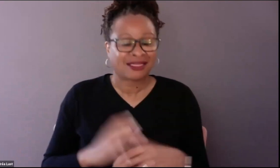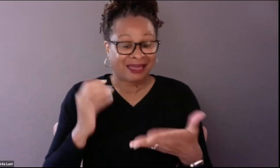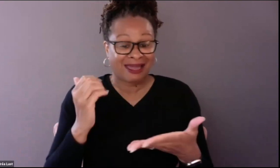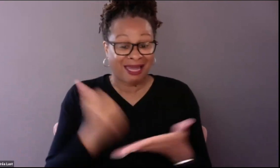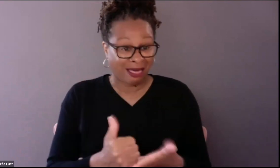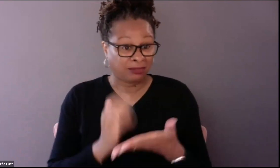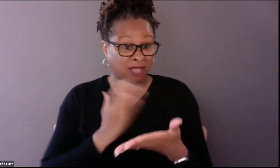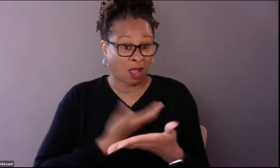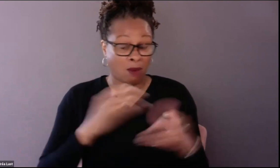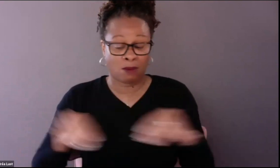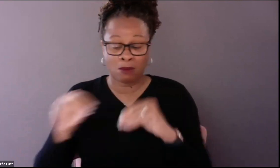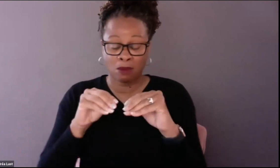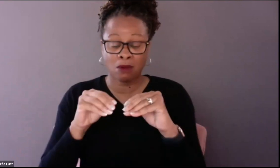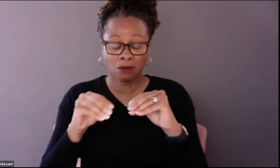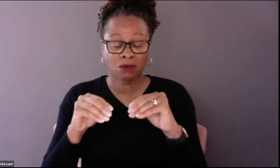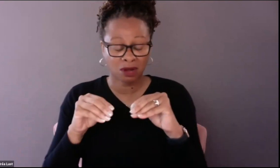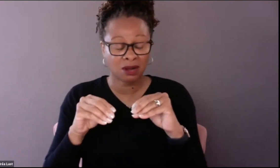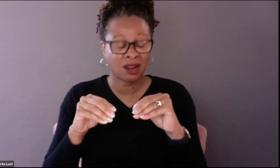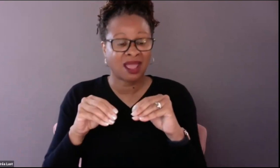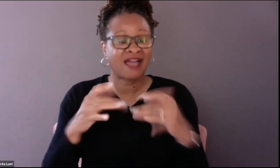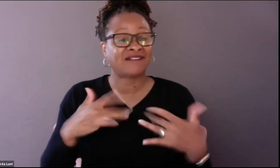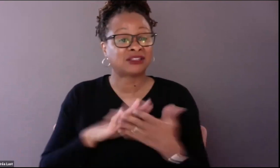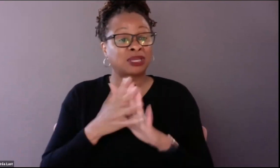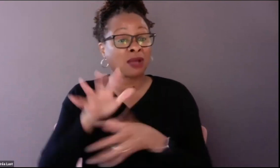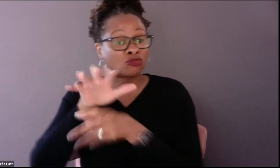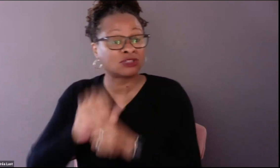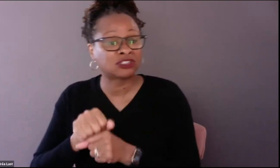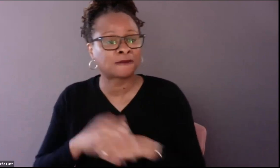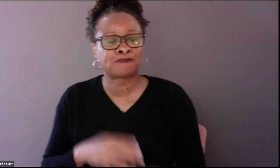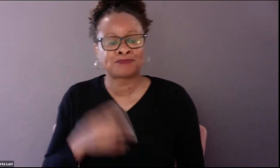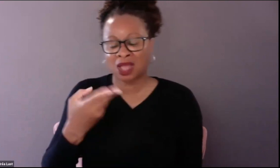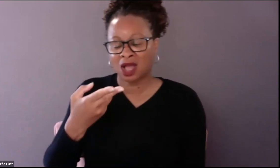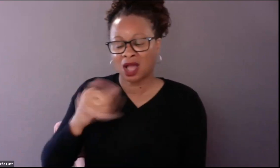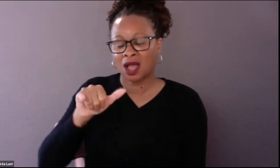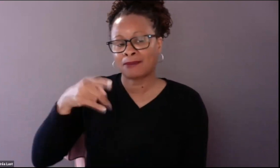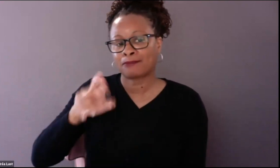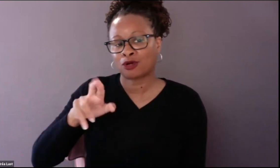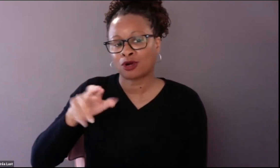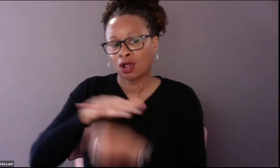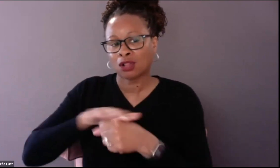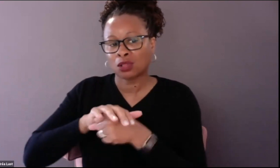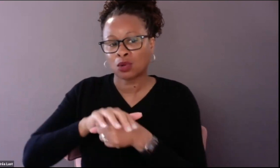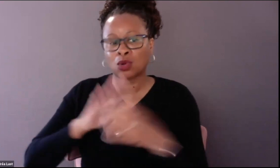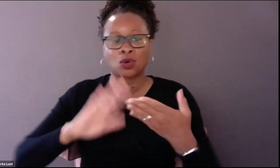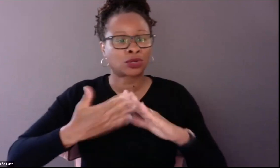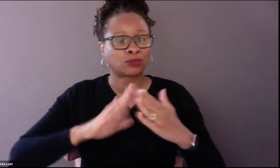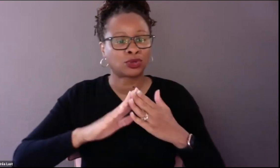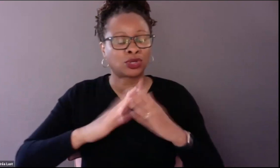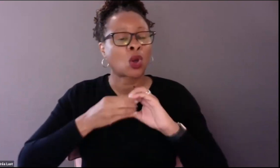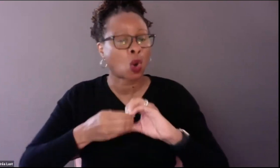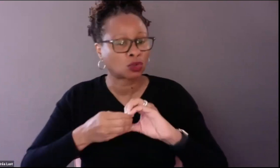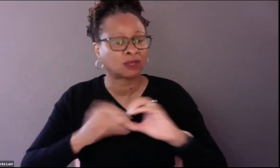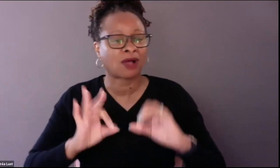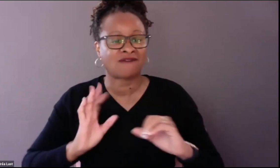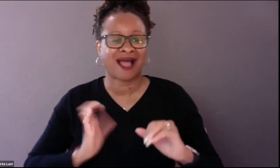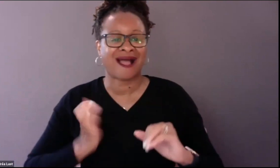events become community mobility rituals is the hyper-local community ownership of our space.